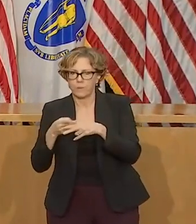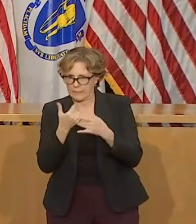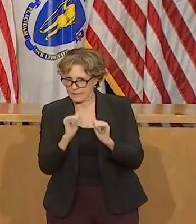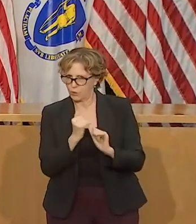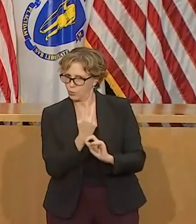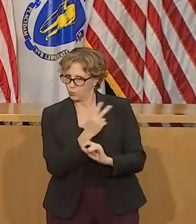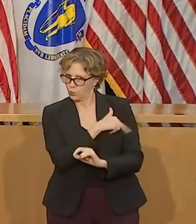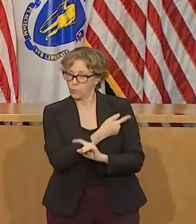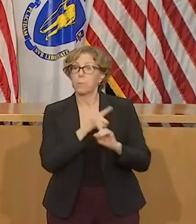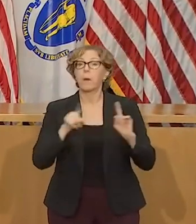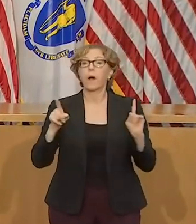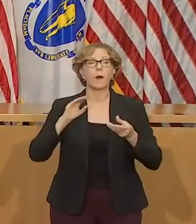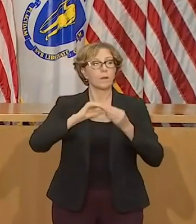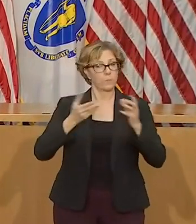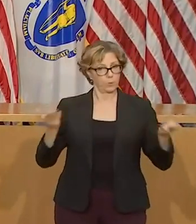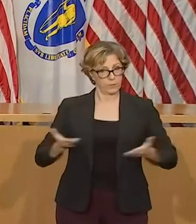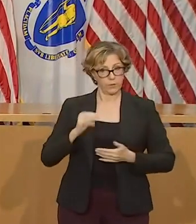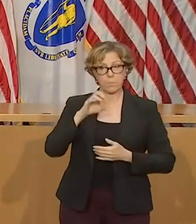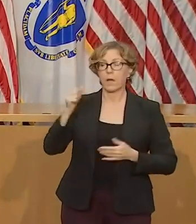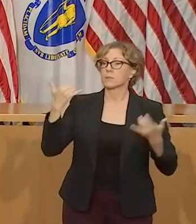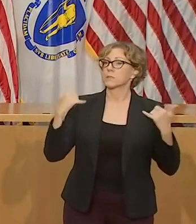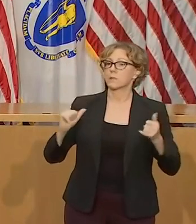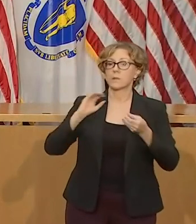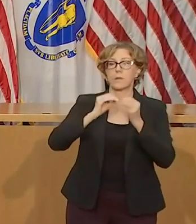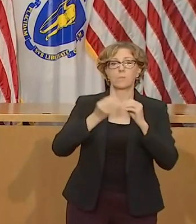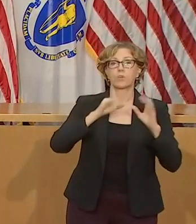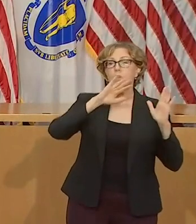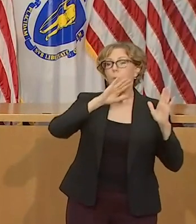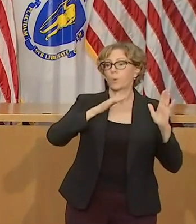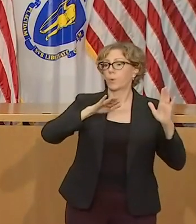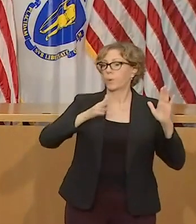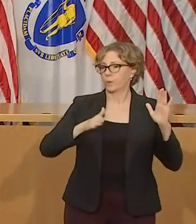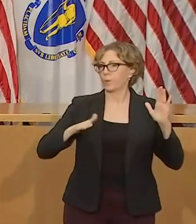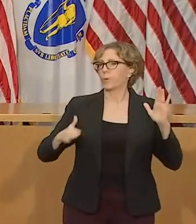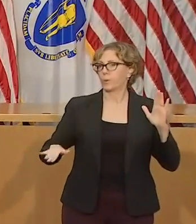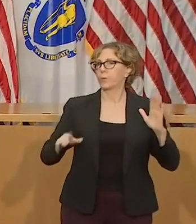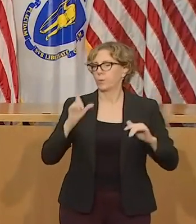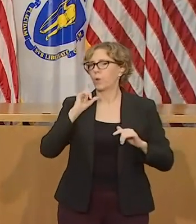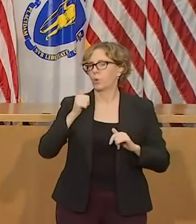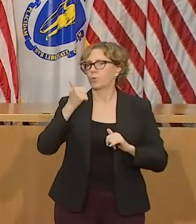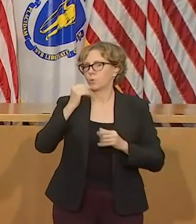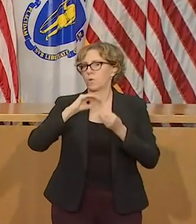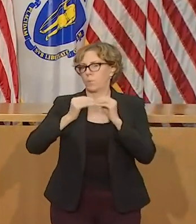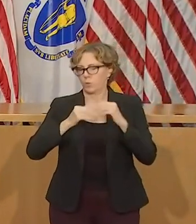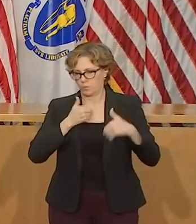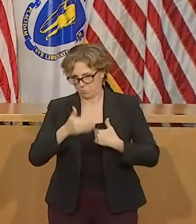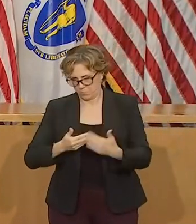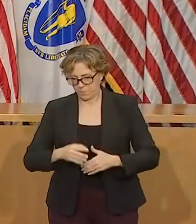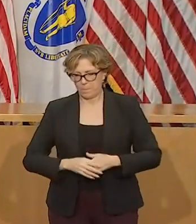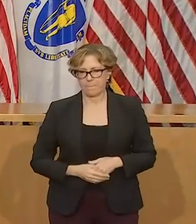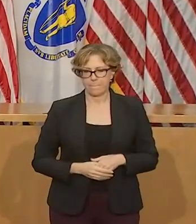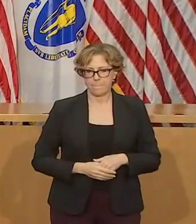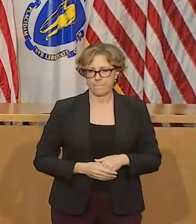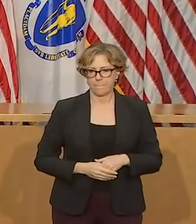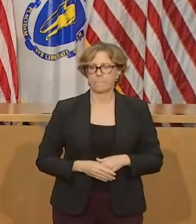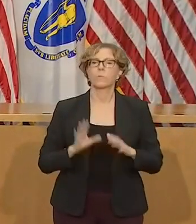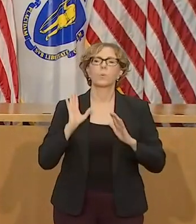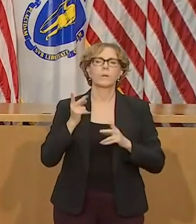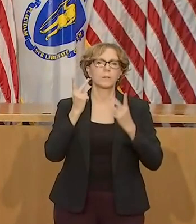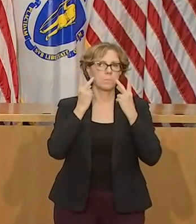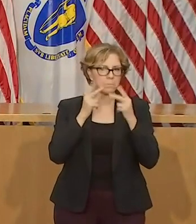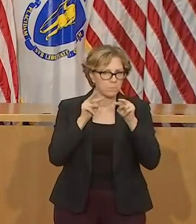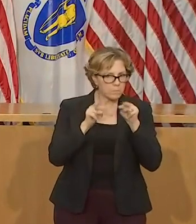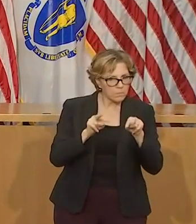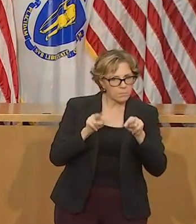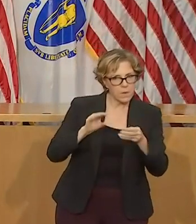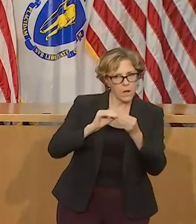metrics. This obviously represents solid progress as we head into July, and will continue to influence when and how we